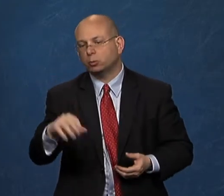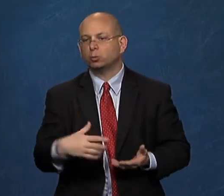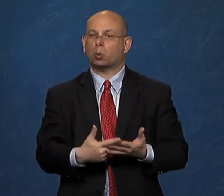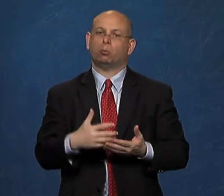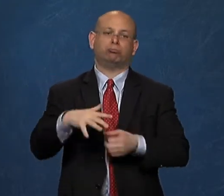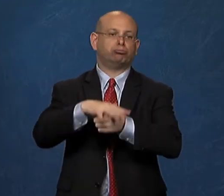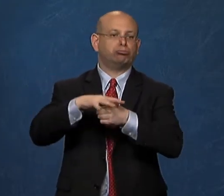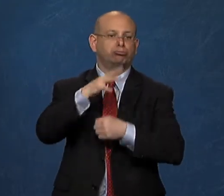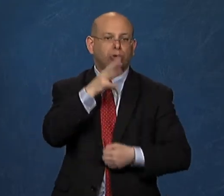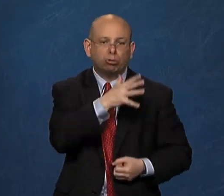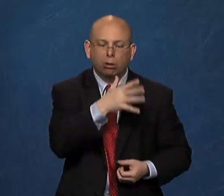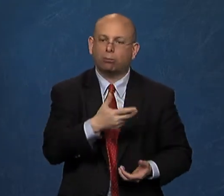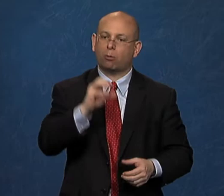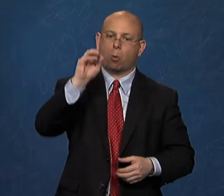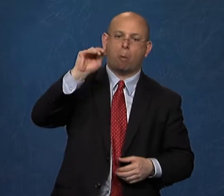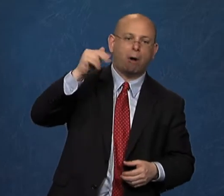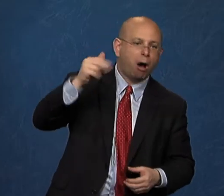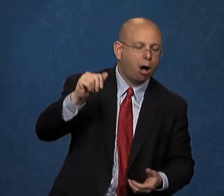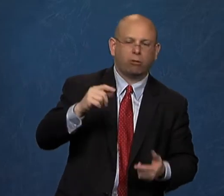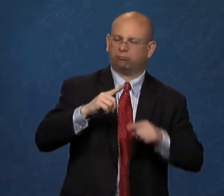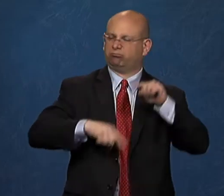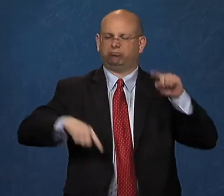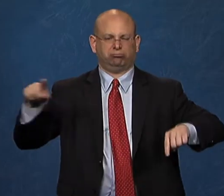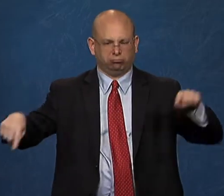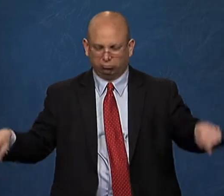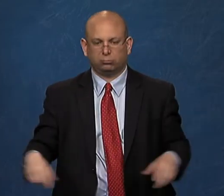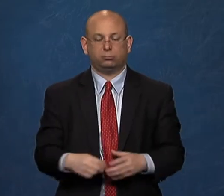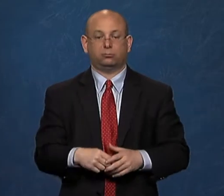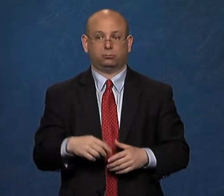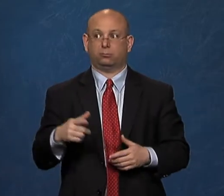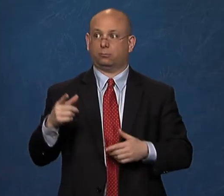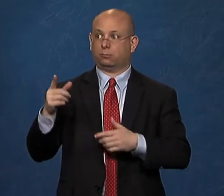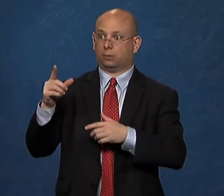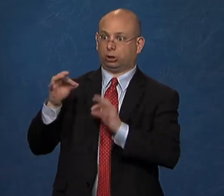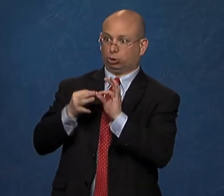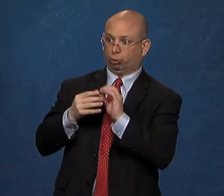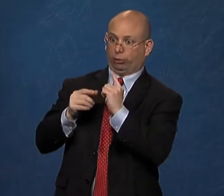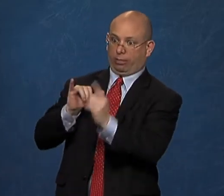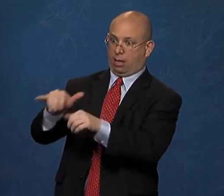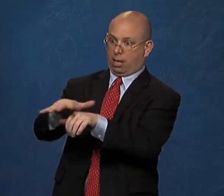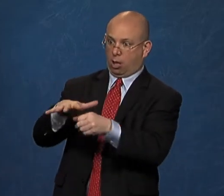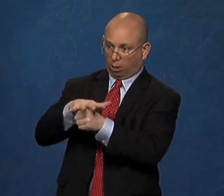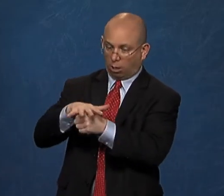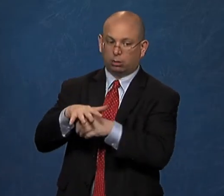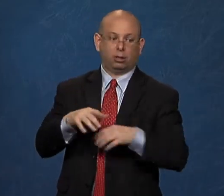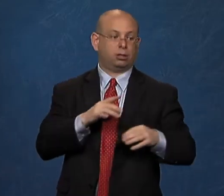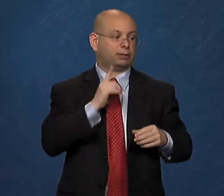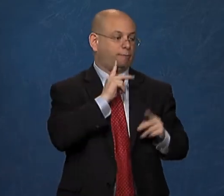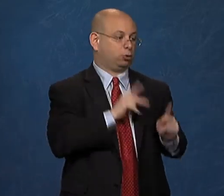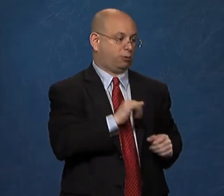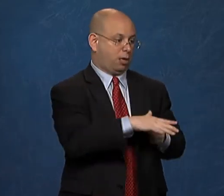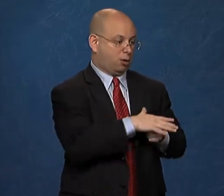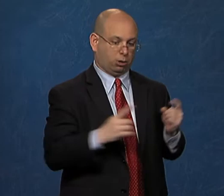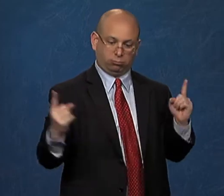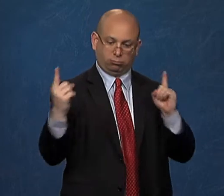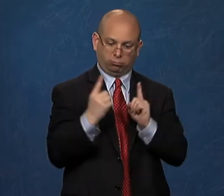or Chicago, San Francisco, maybe a rural area, wherever it might be, the interpreter and the deaf consumer reside in the same